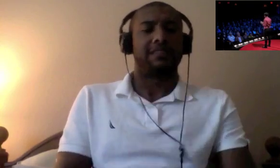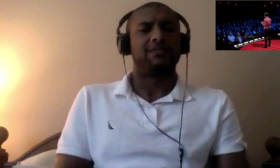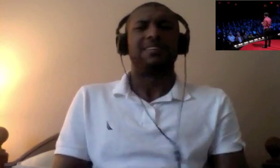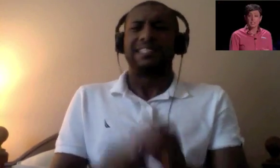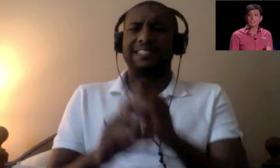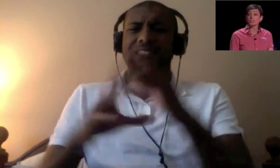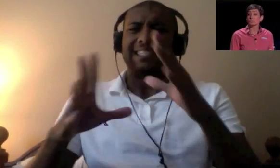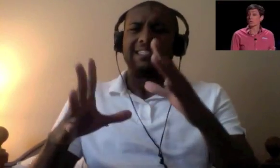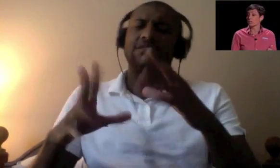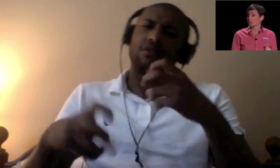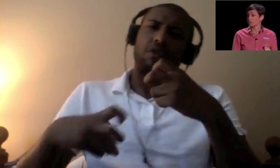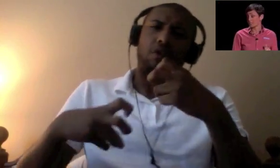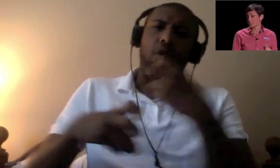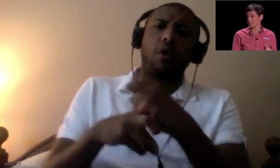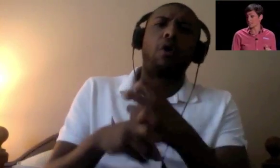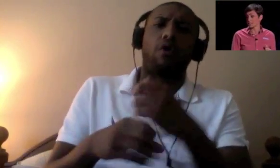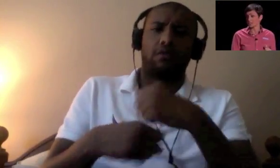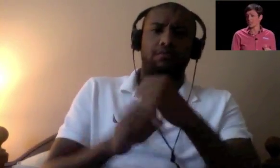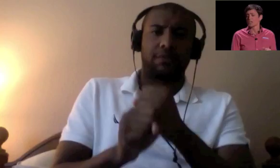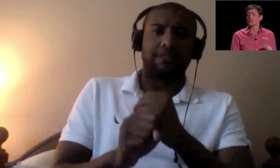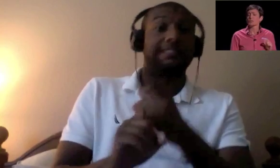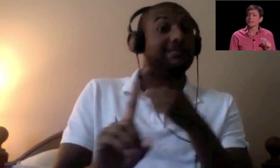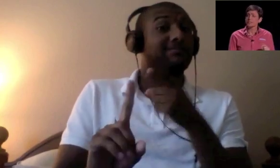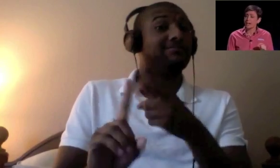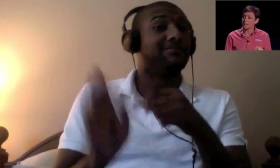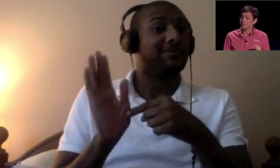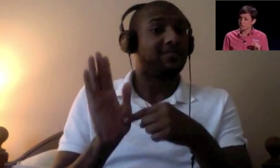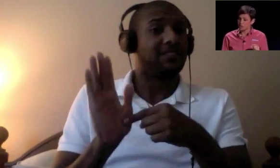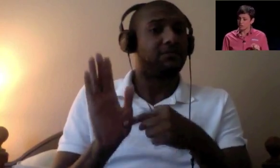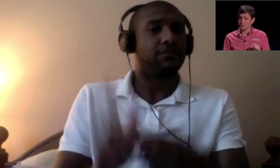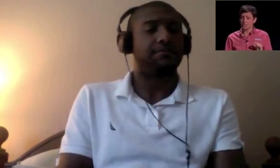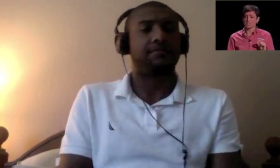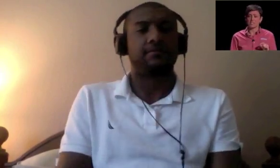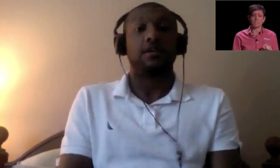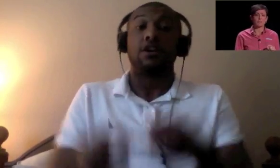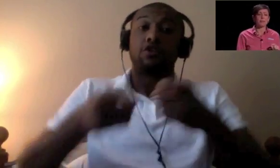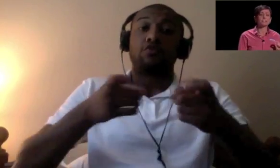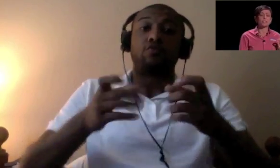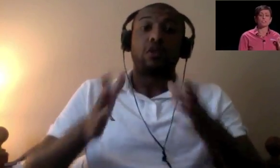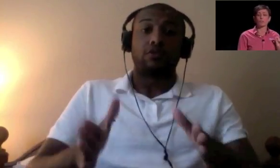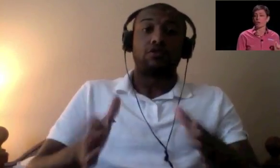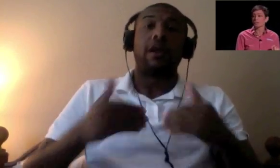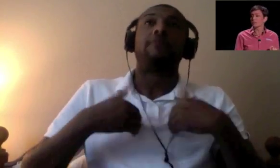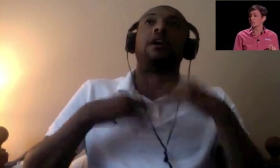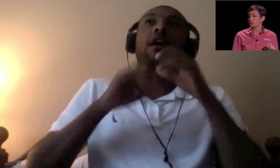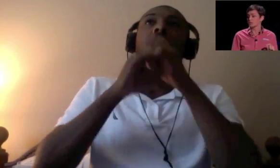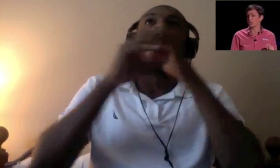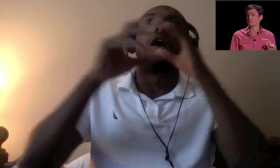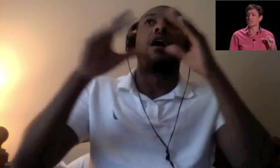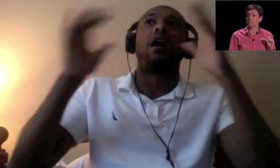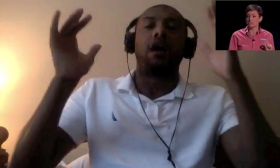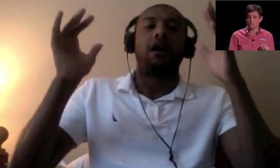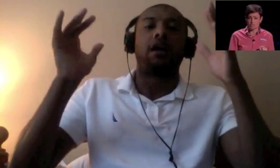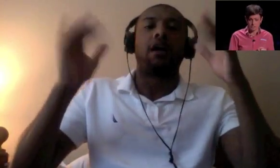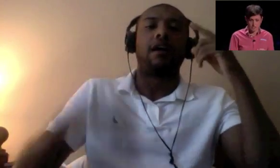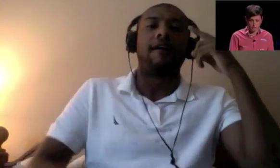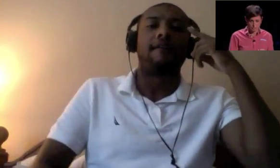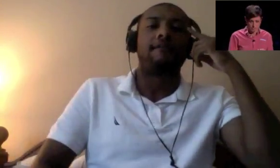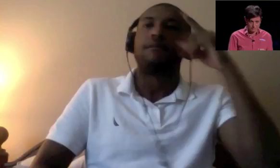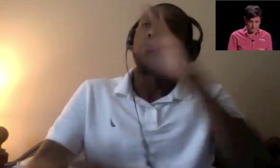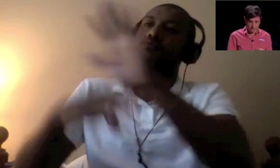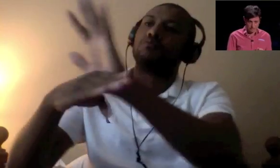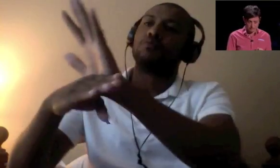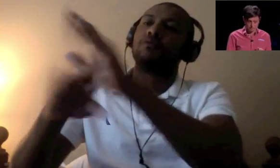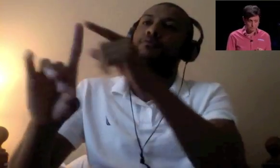come together. This was one of those scenes. The director had a vision for this scene based on some wonderful footage of jellyfish in the